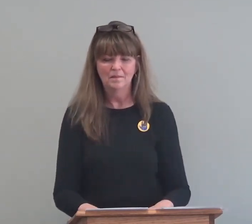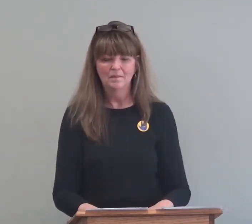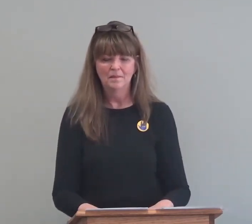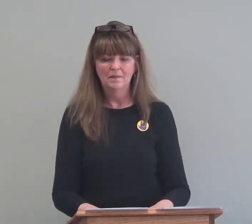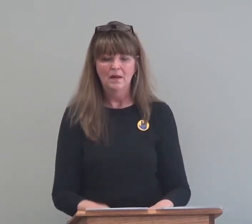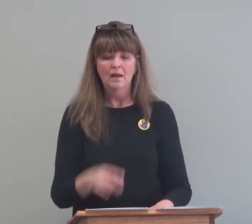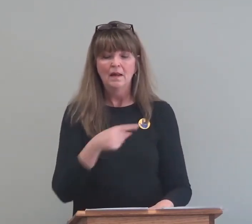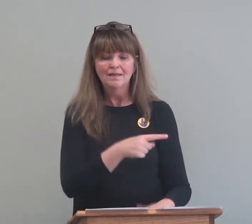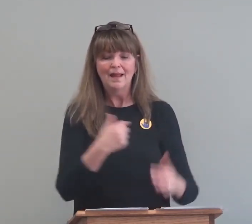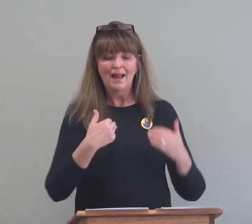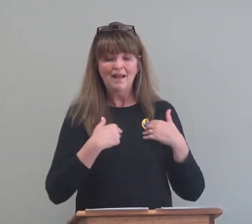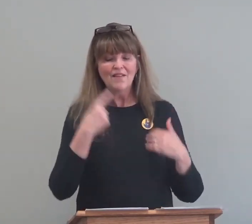Jesus.